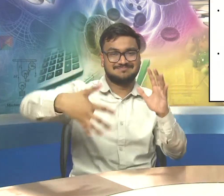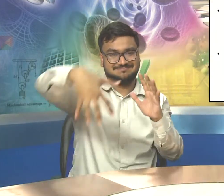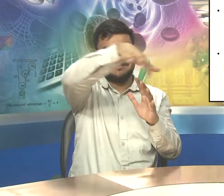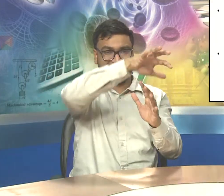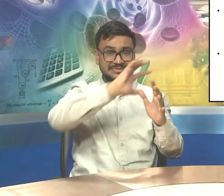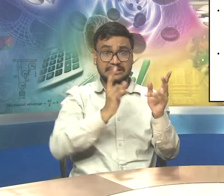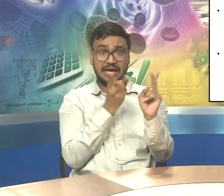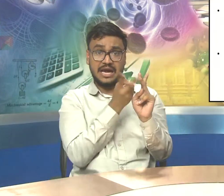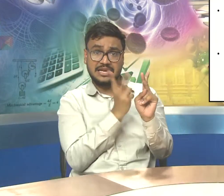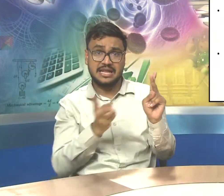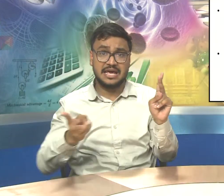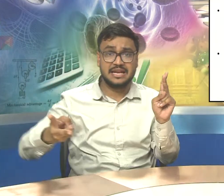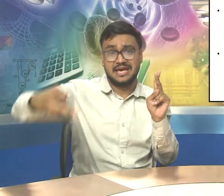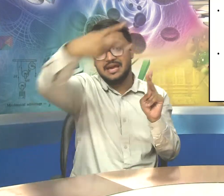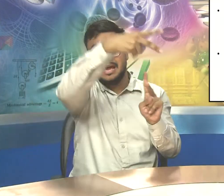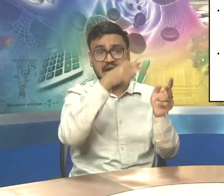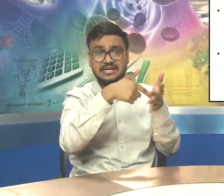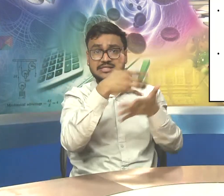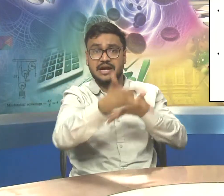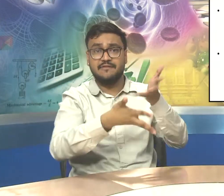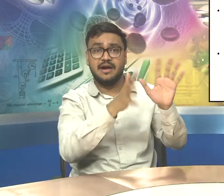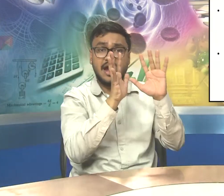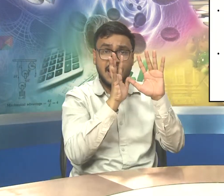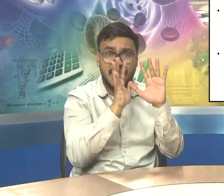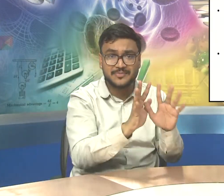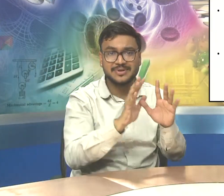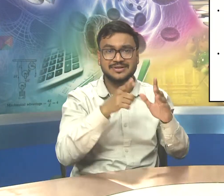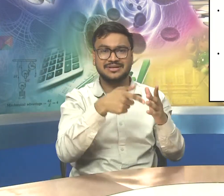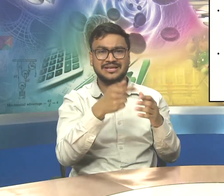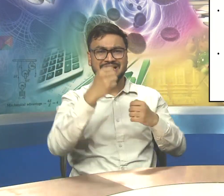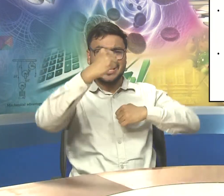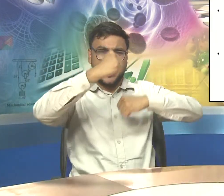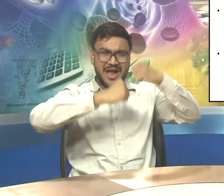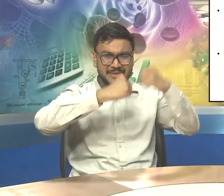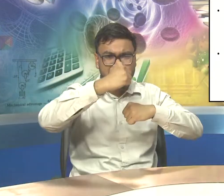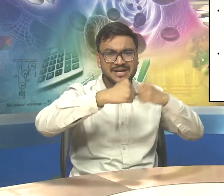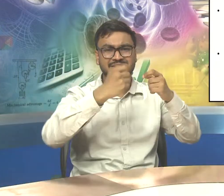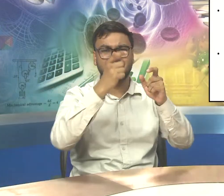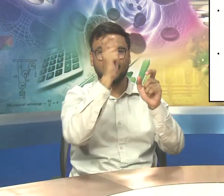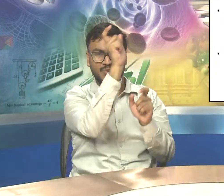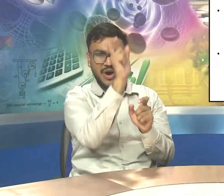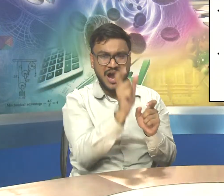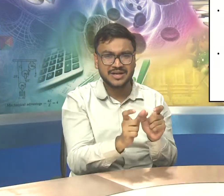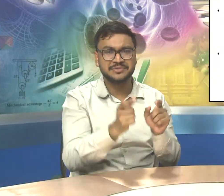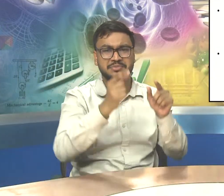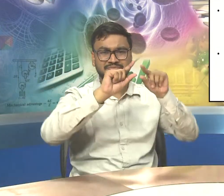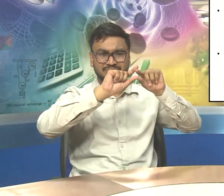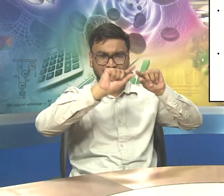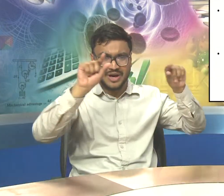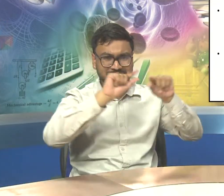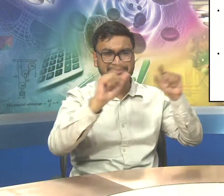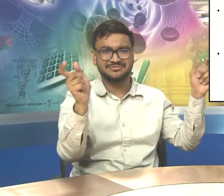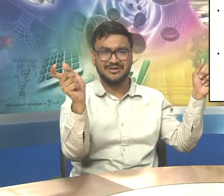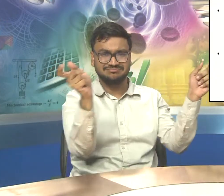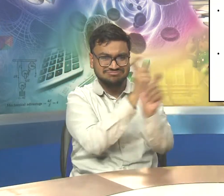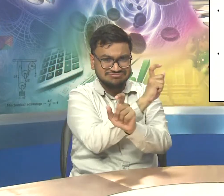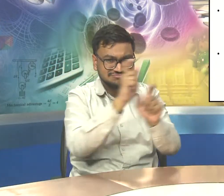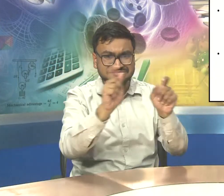each sign language in each country or region has its own structure.